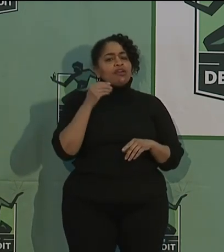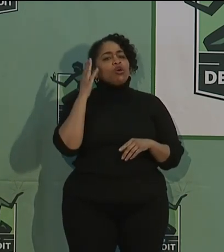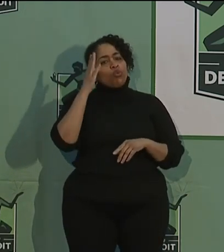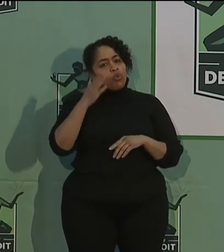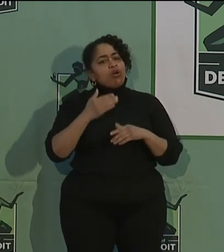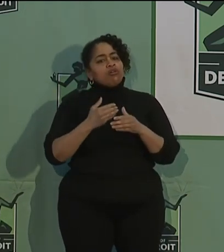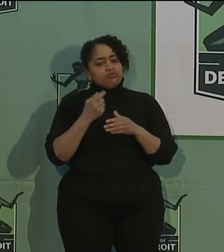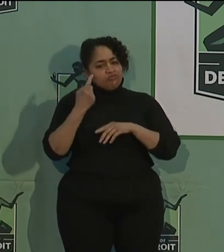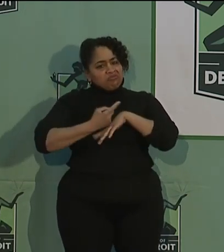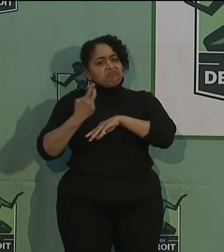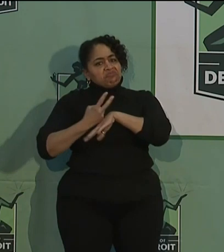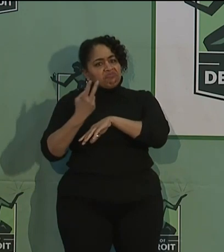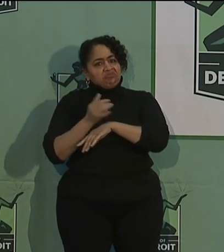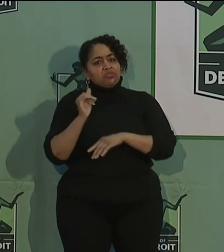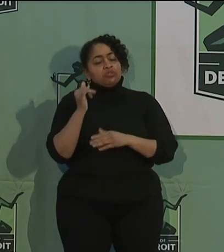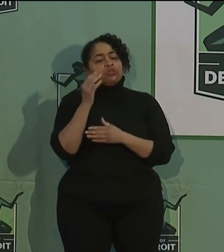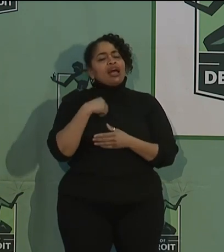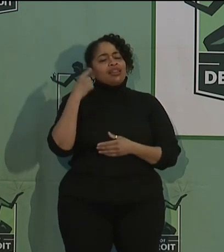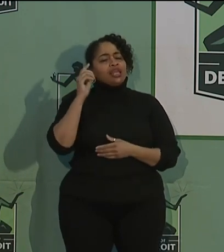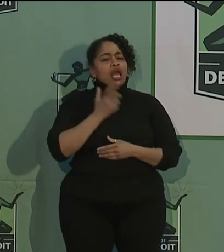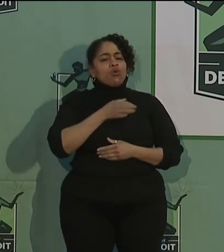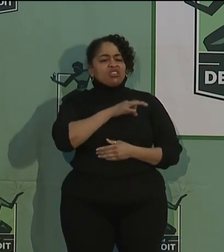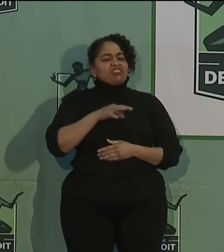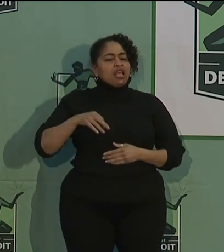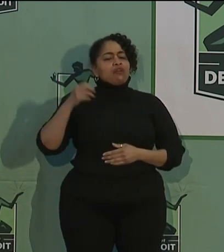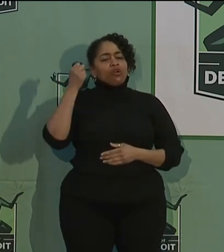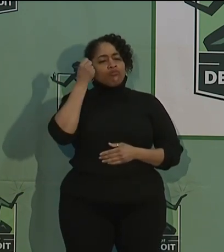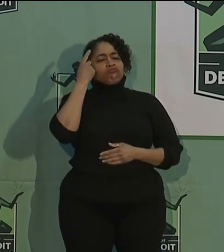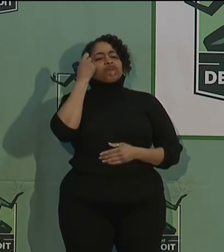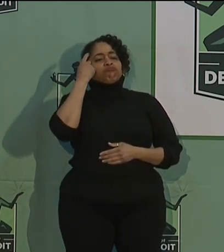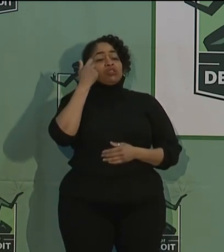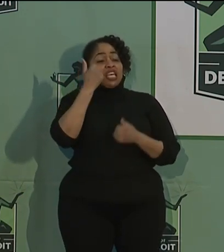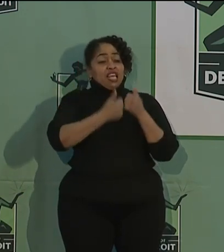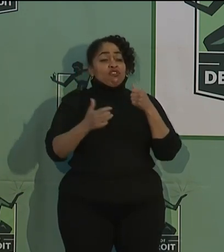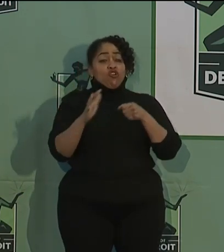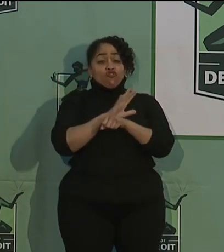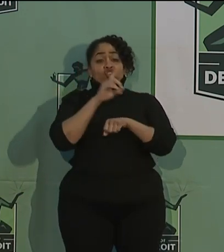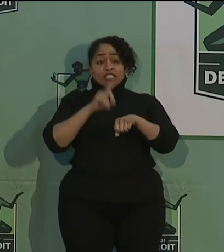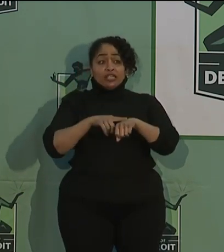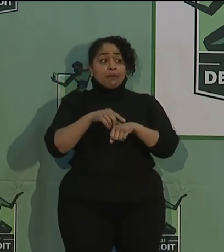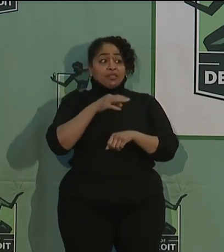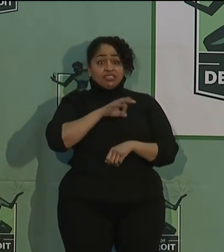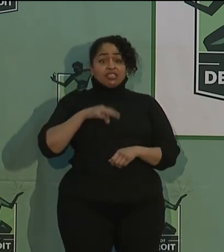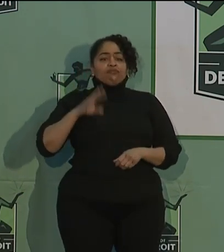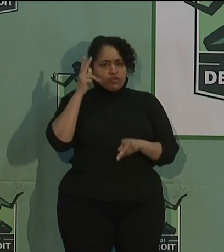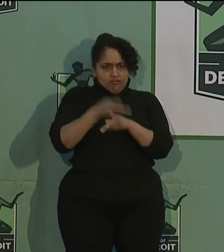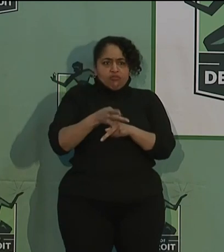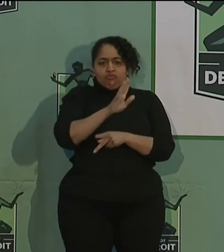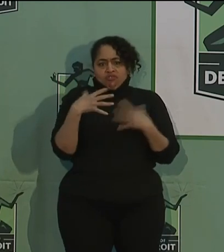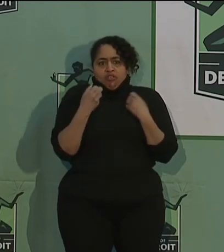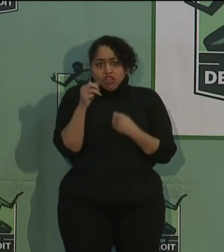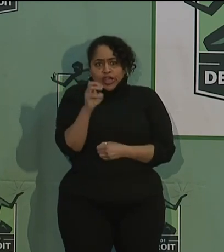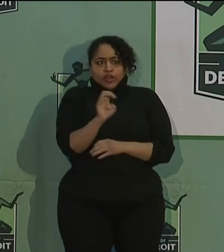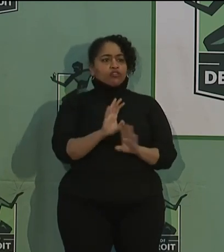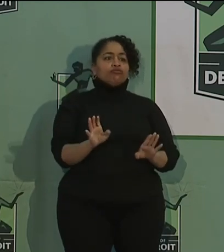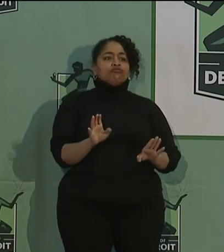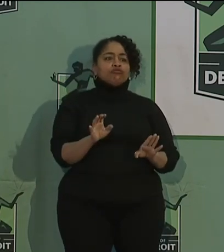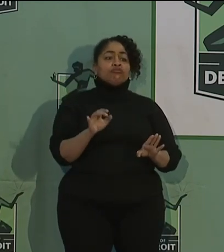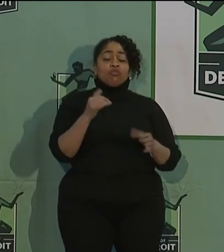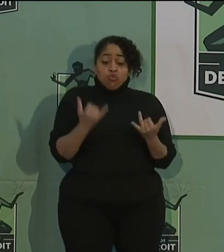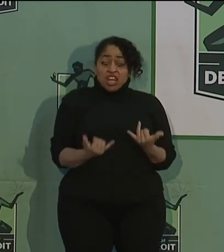that I think our full-time employees realize is every single full-time employee is keeping their health care. And in this time, that